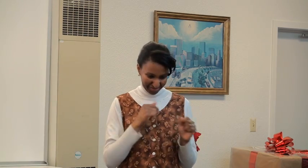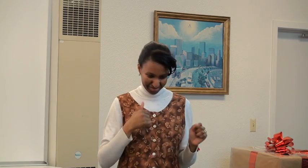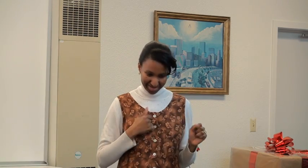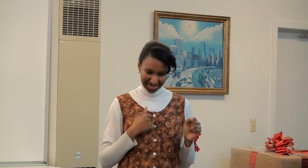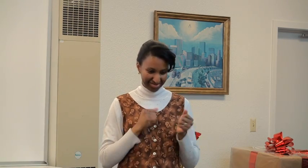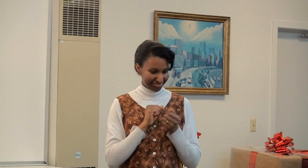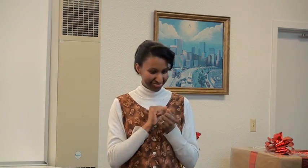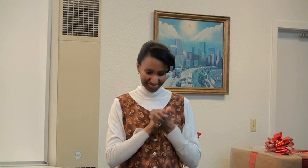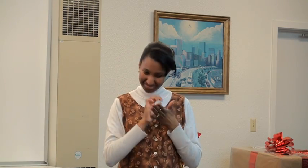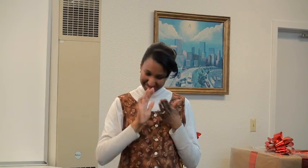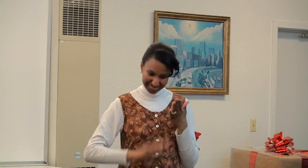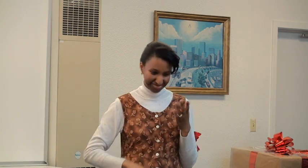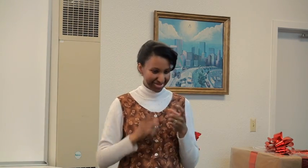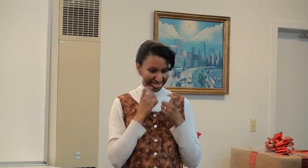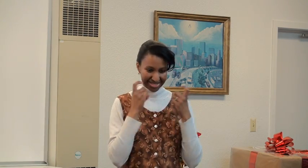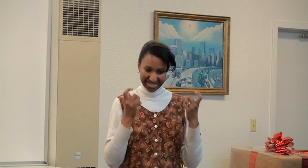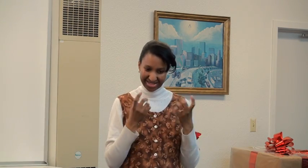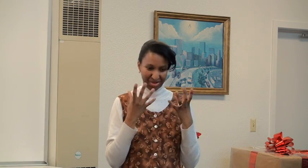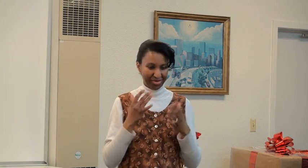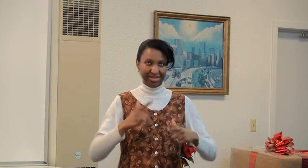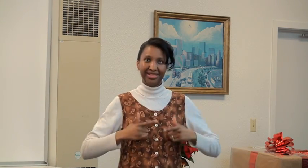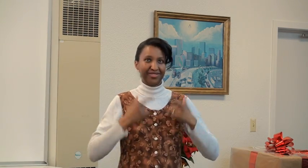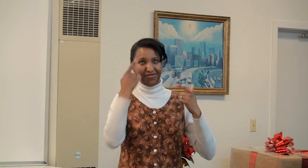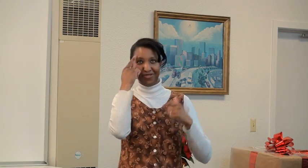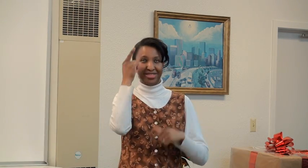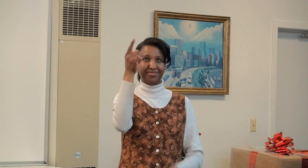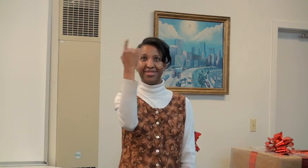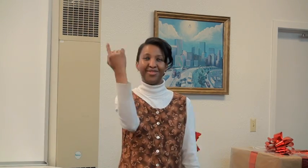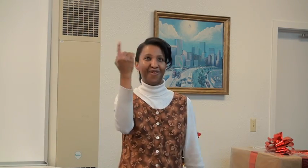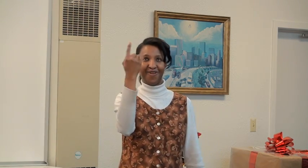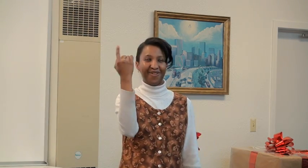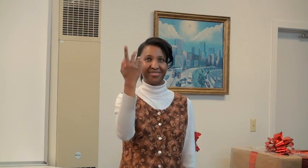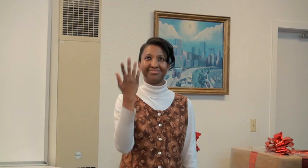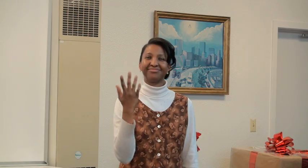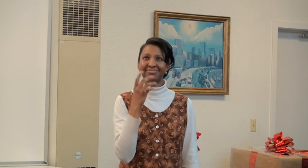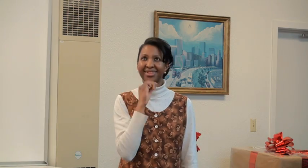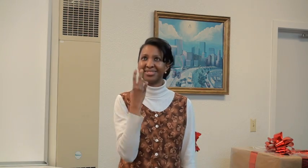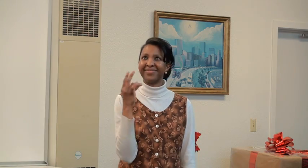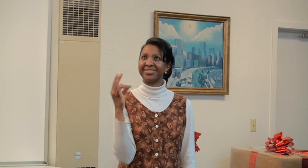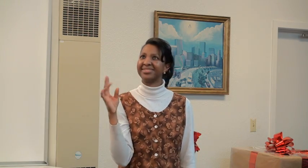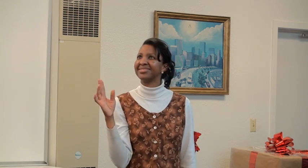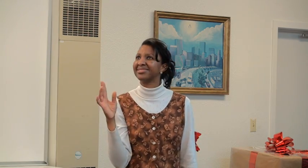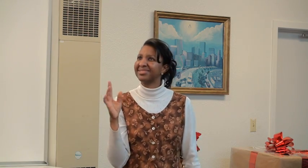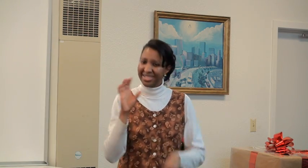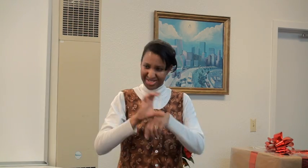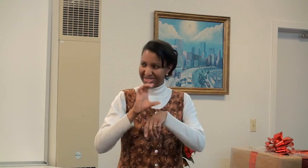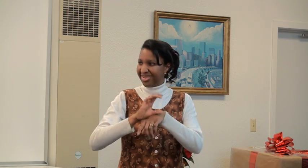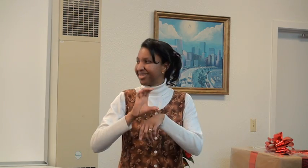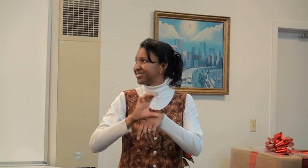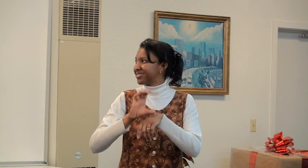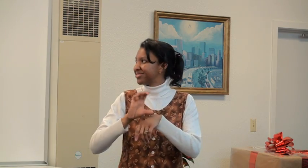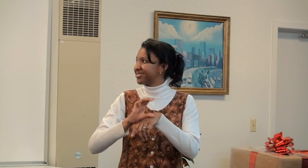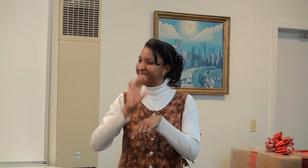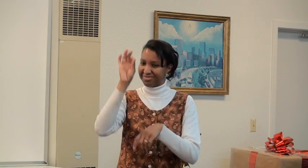Give me salvation. The cross, remove my sin, to live for him only. And she was 17.